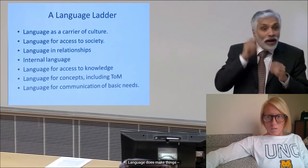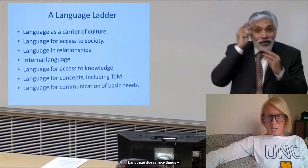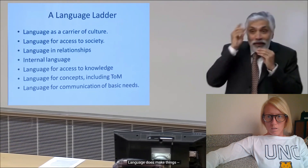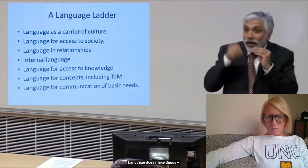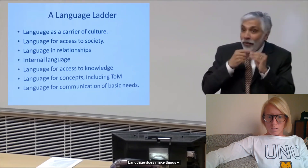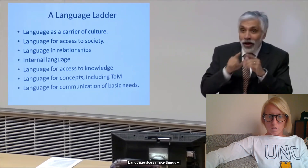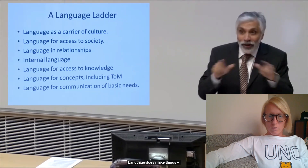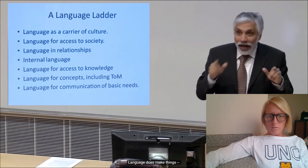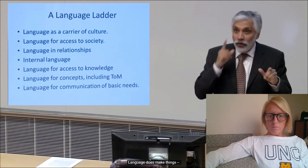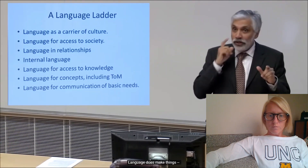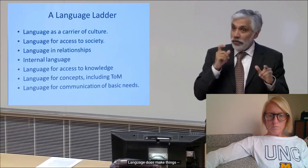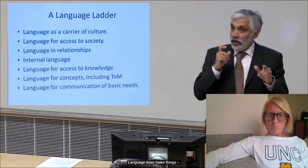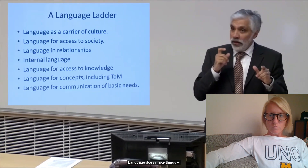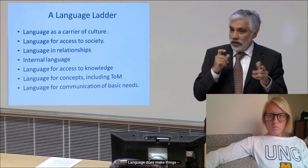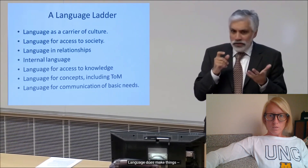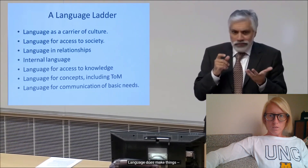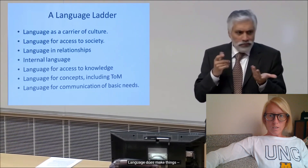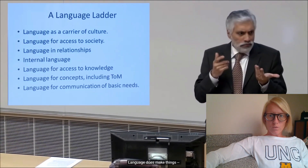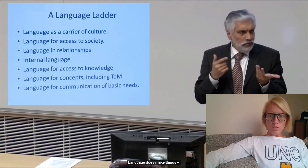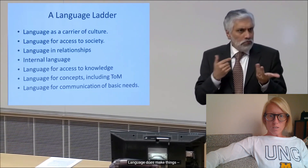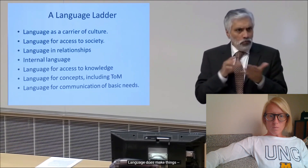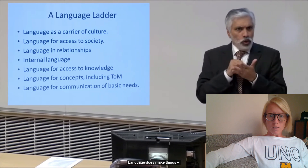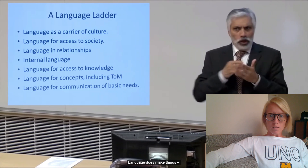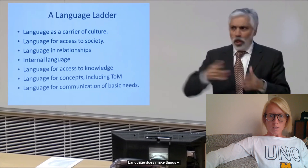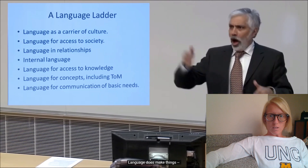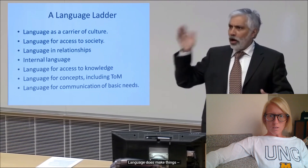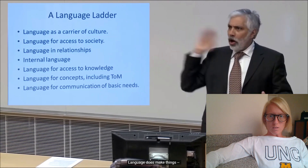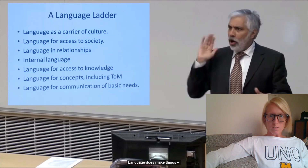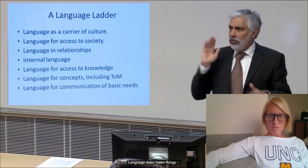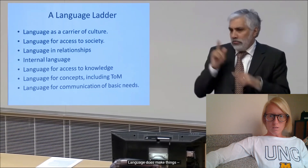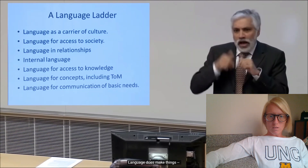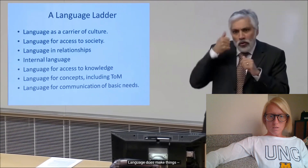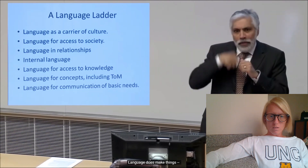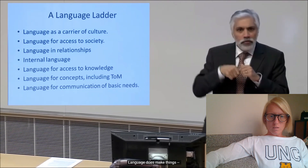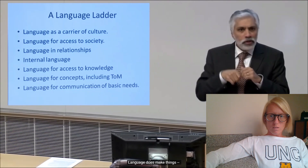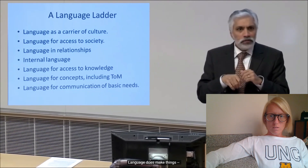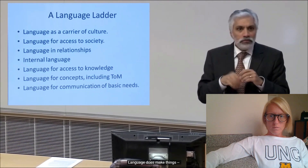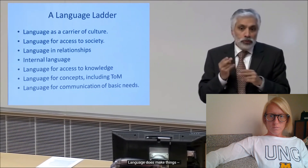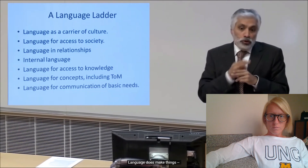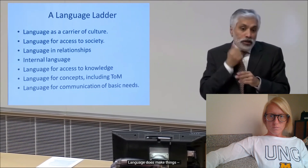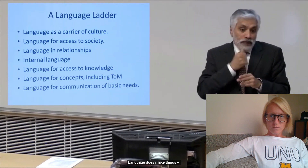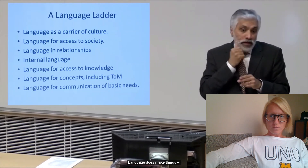Language does make things Language does make things